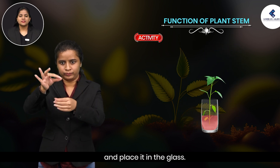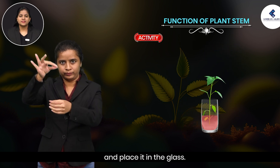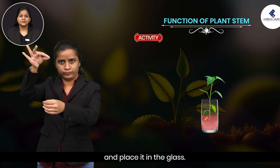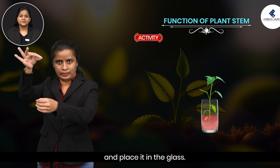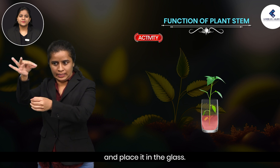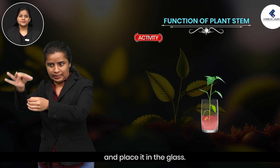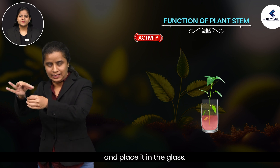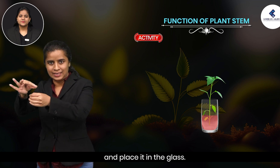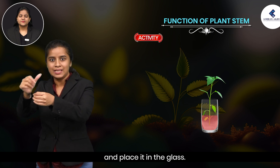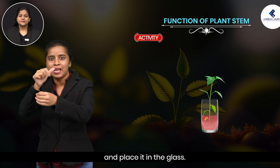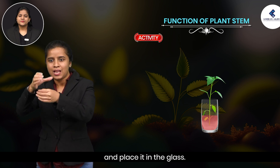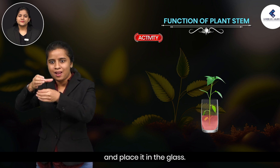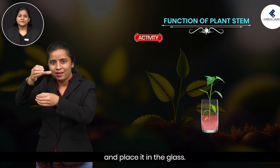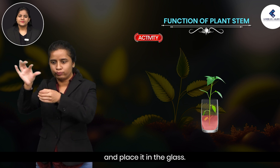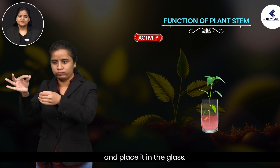the glass.